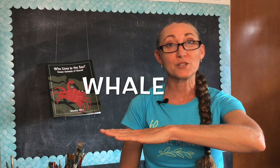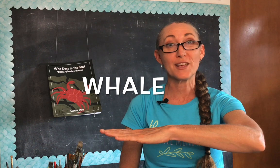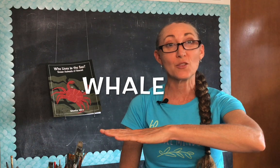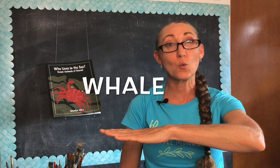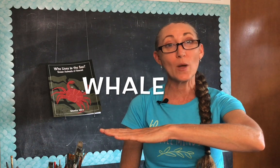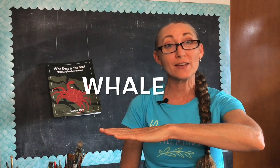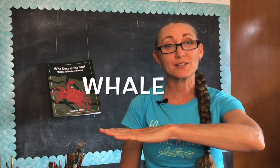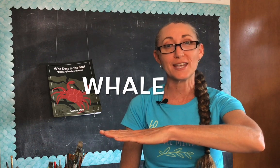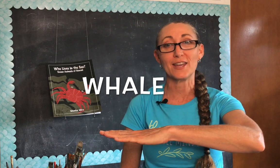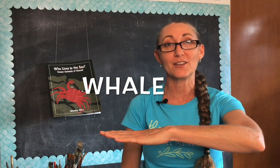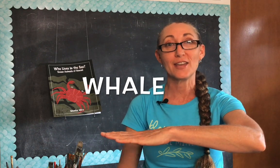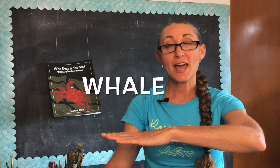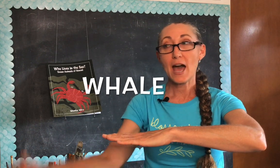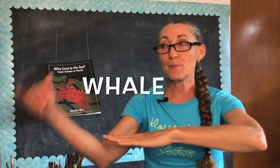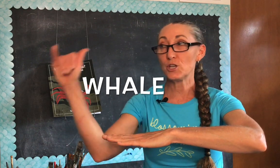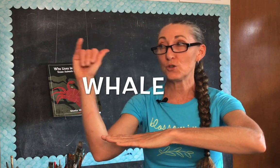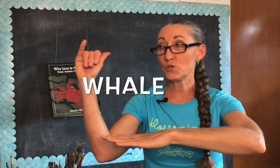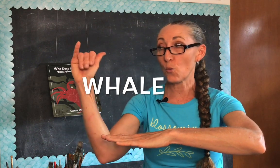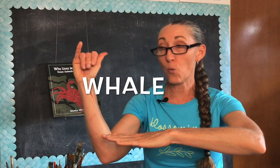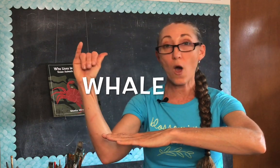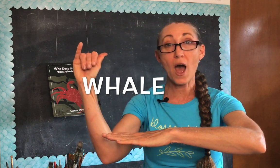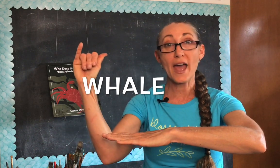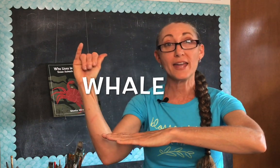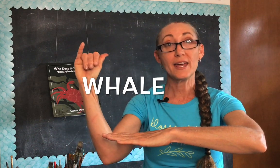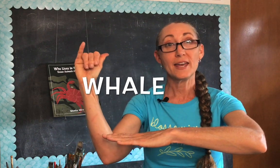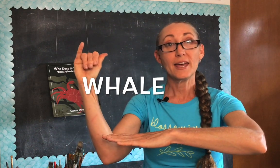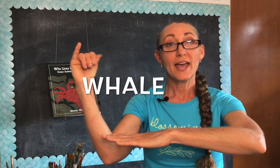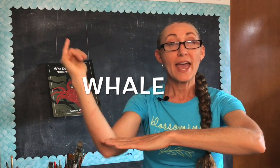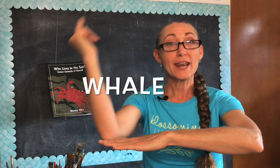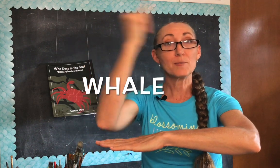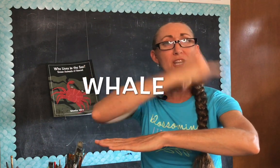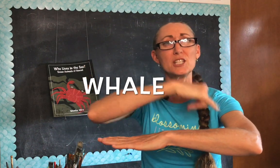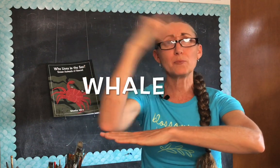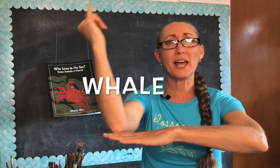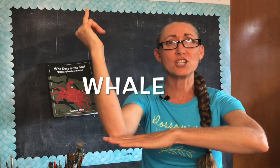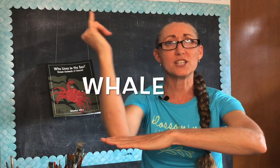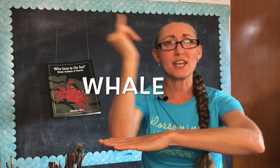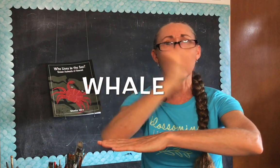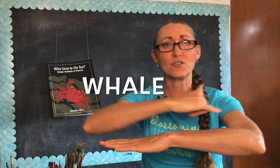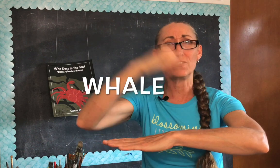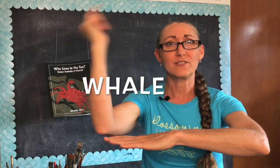represent the whale's tail. I'm going to use a Y, and I'm going to splash it down.